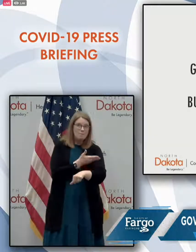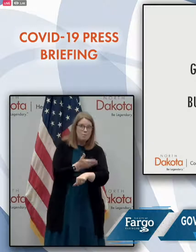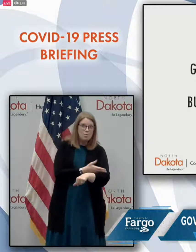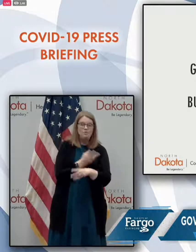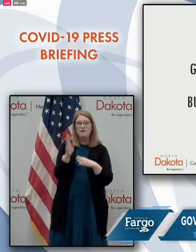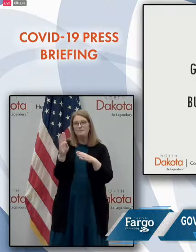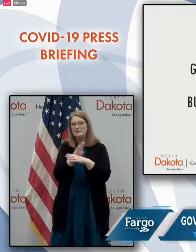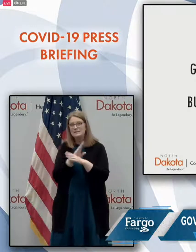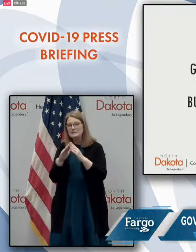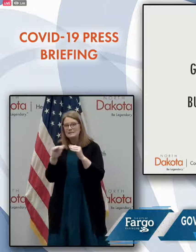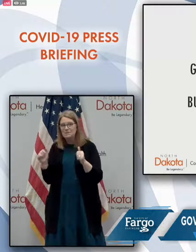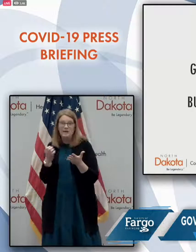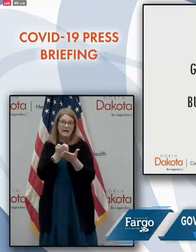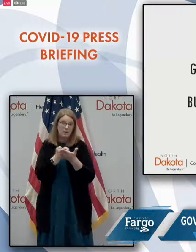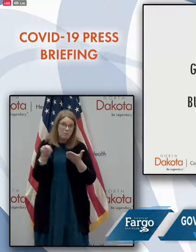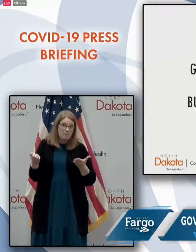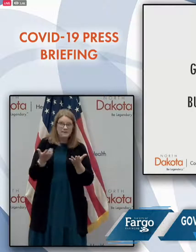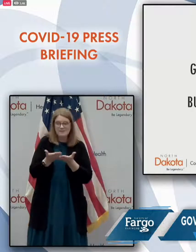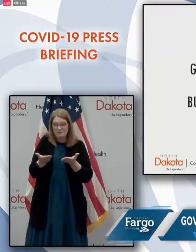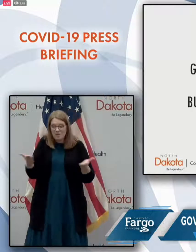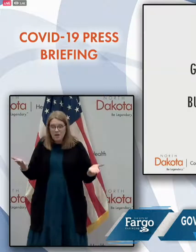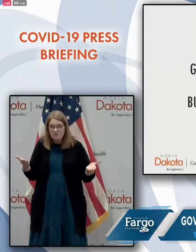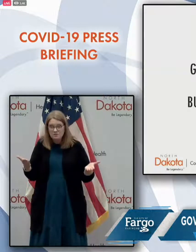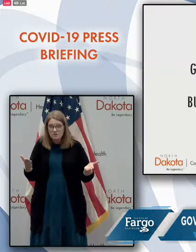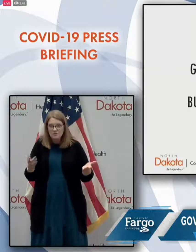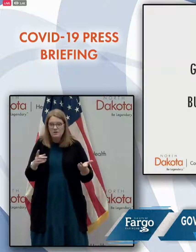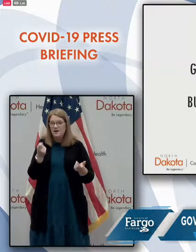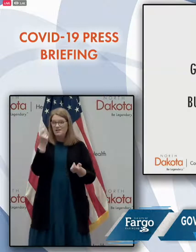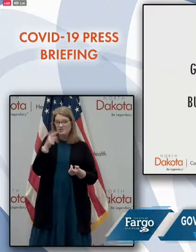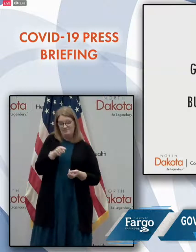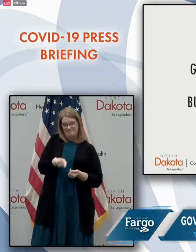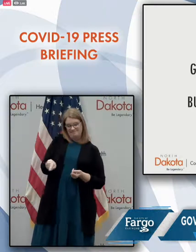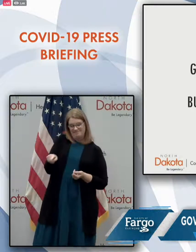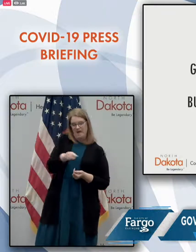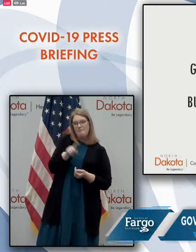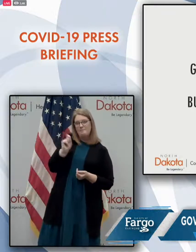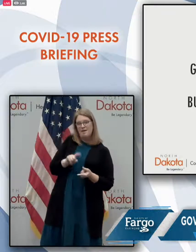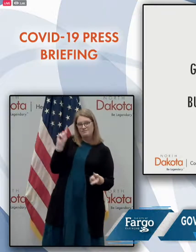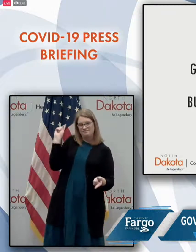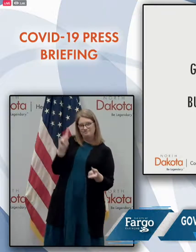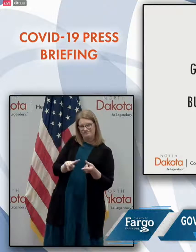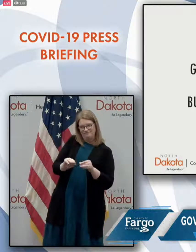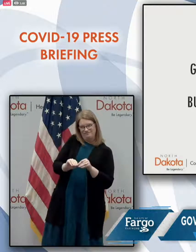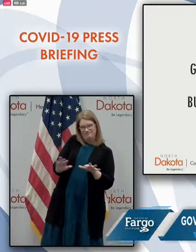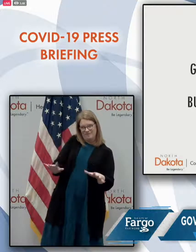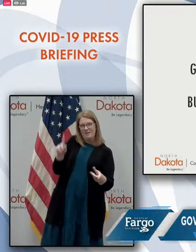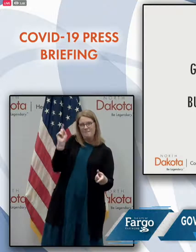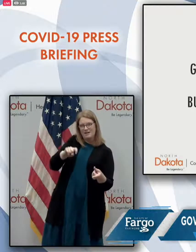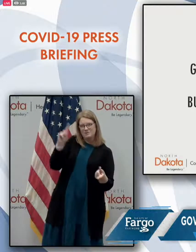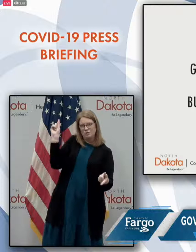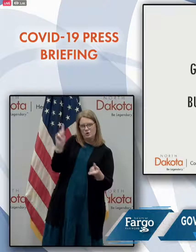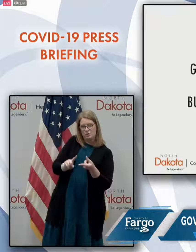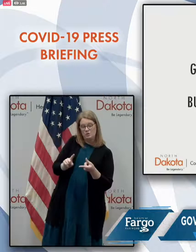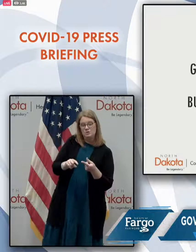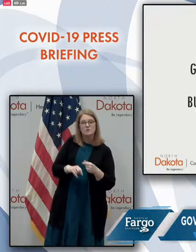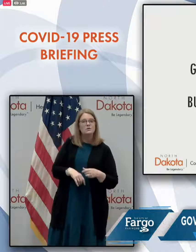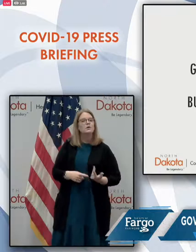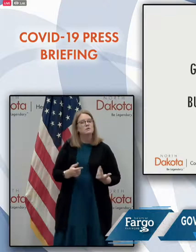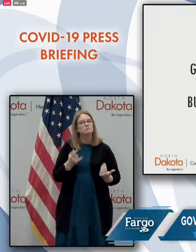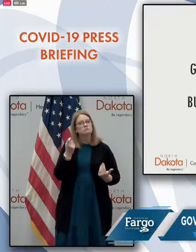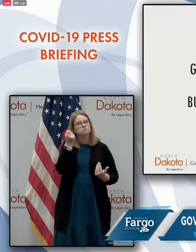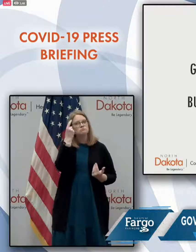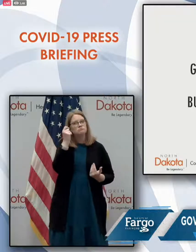and equipment or supplies that reduce the spread of infection. Recognizing that companies have been proactive in making